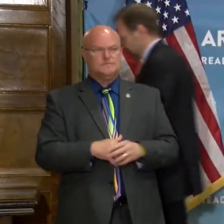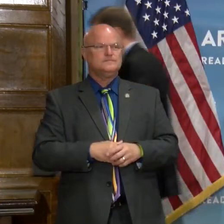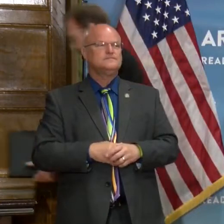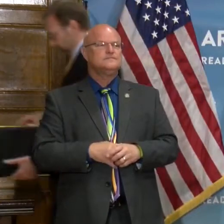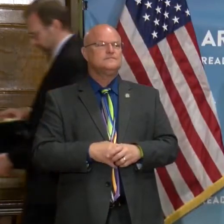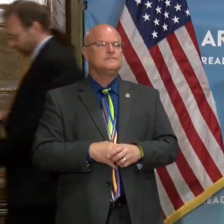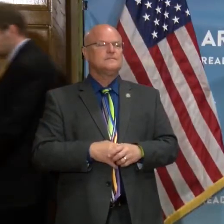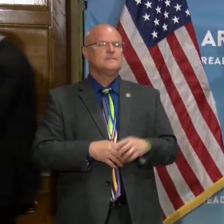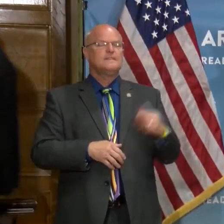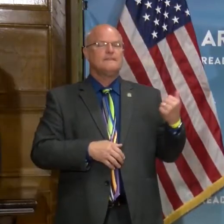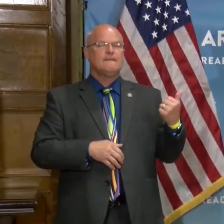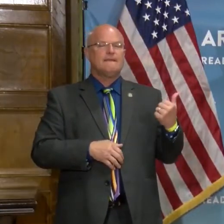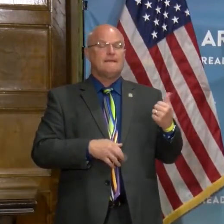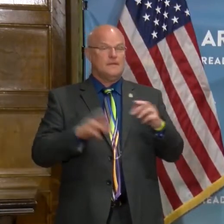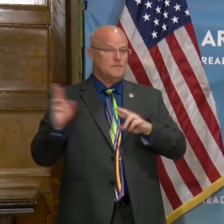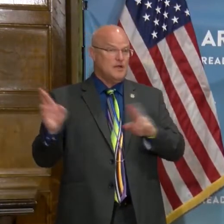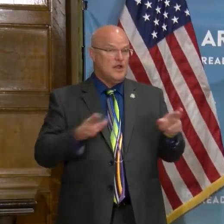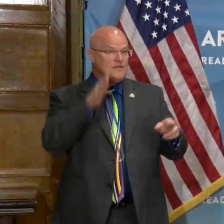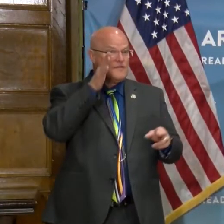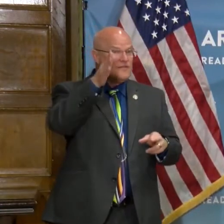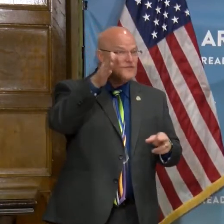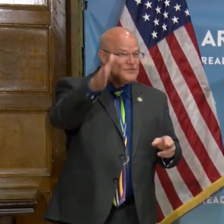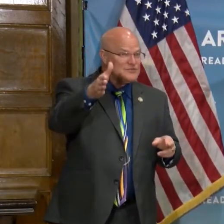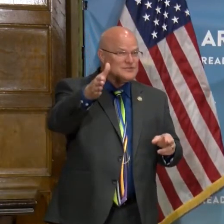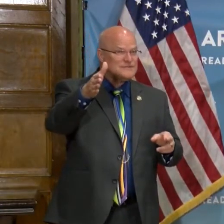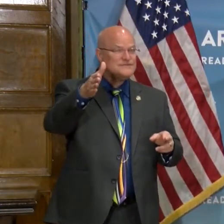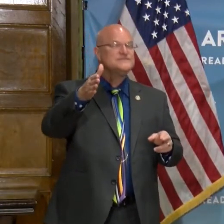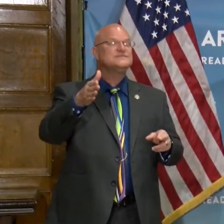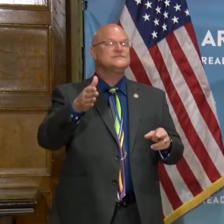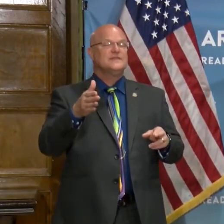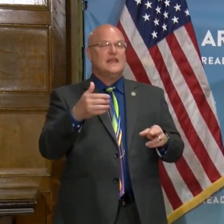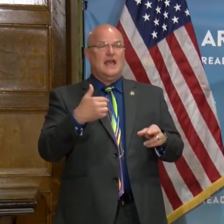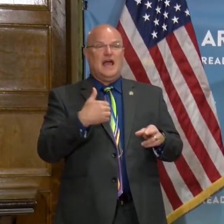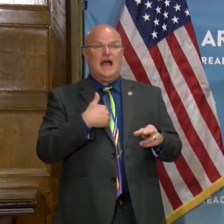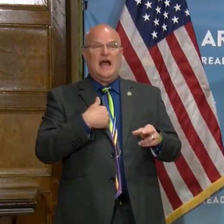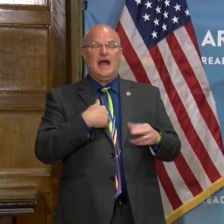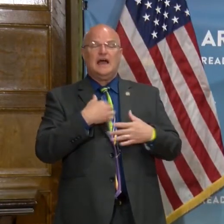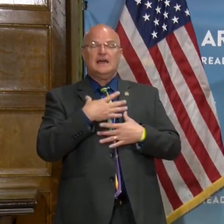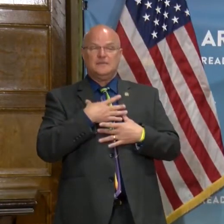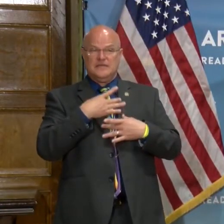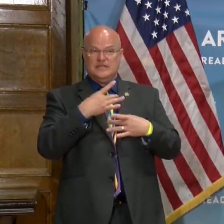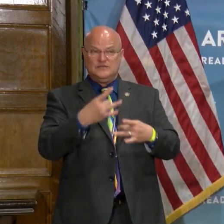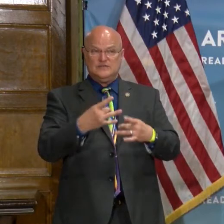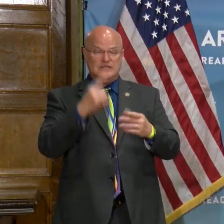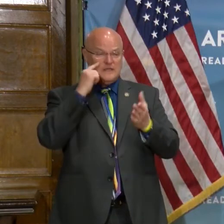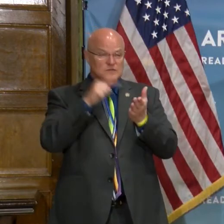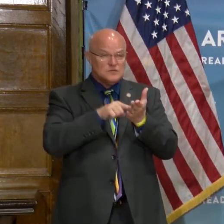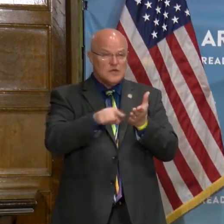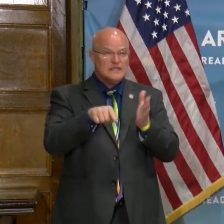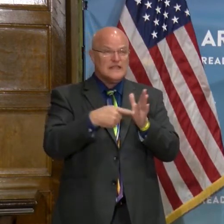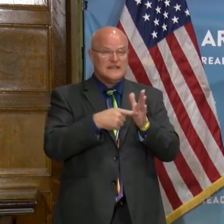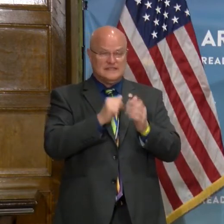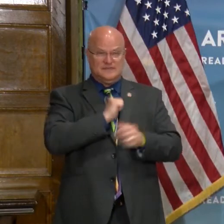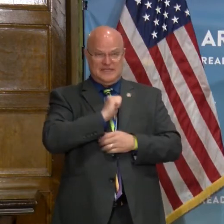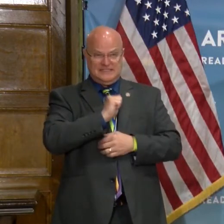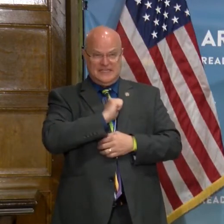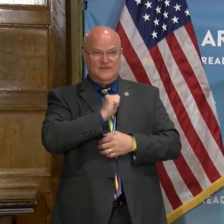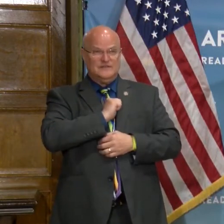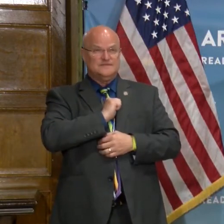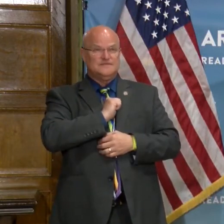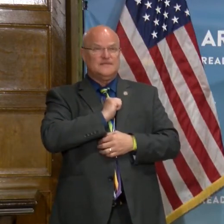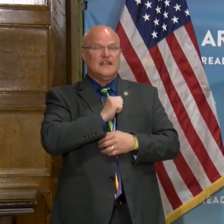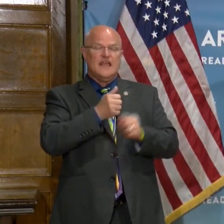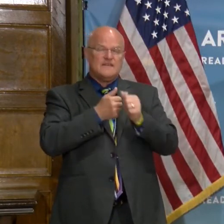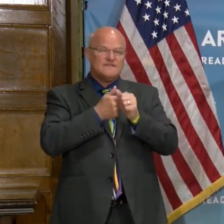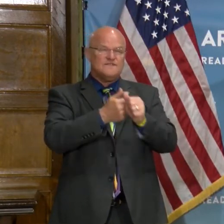And just to prepare you for the future, I'm very interested in tracing these down myself